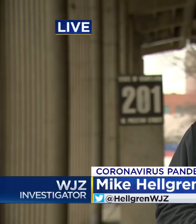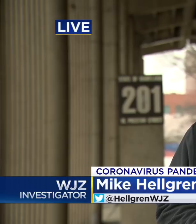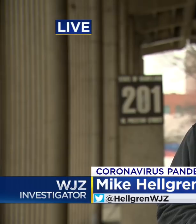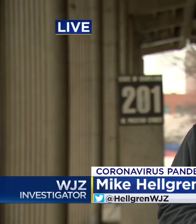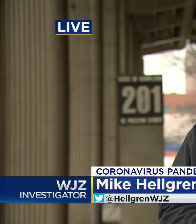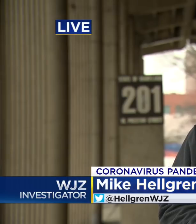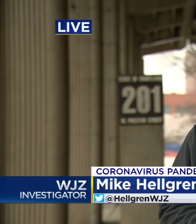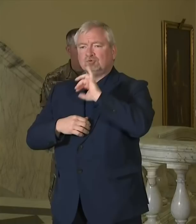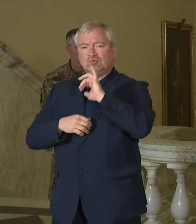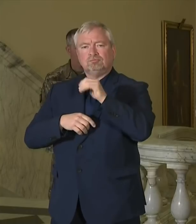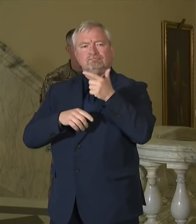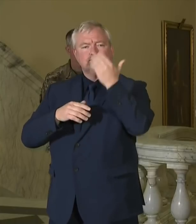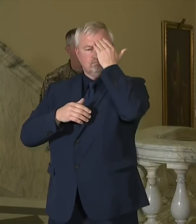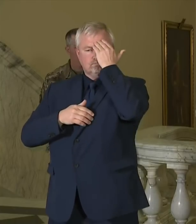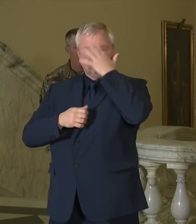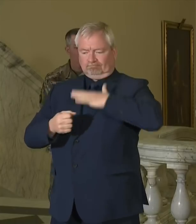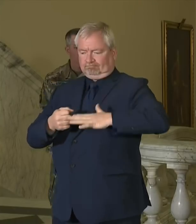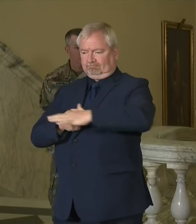Governor Hogan.